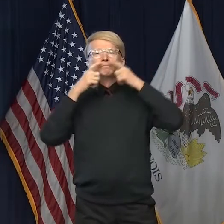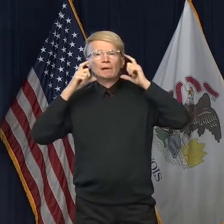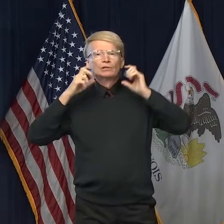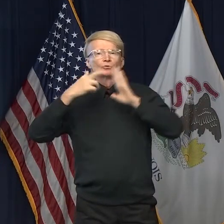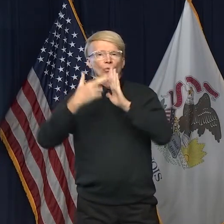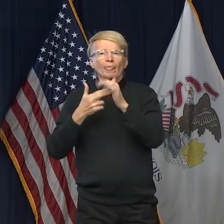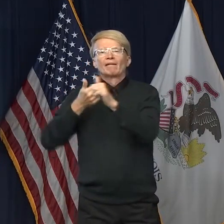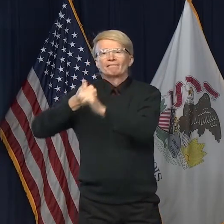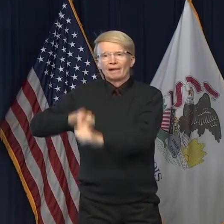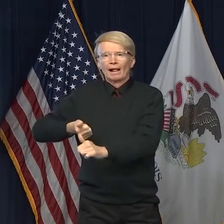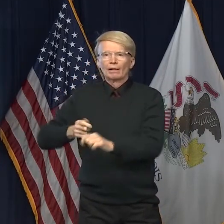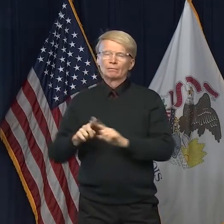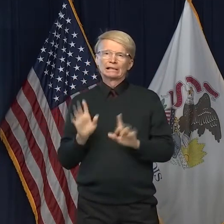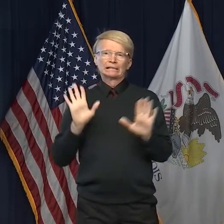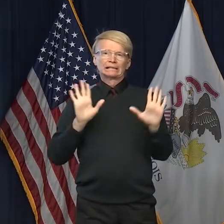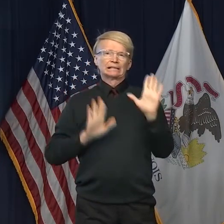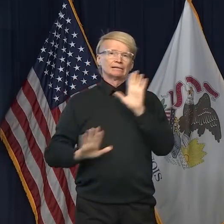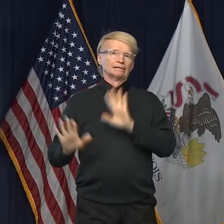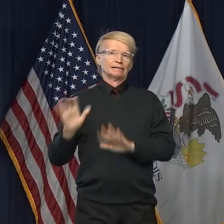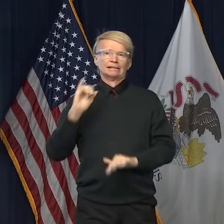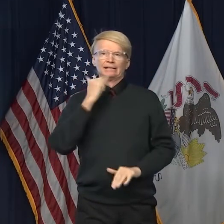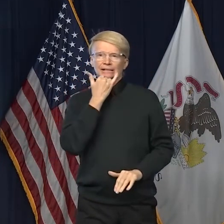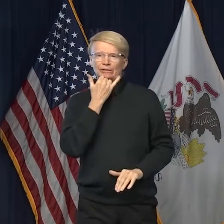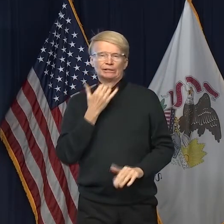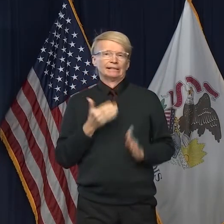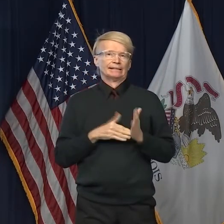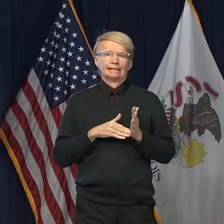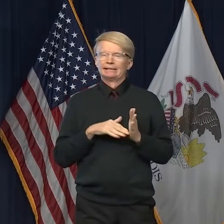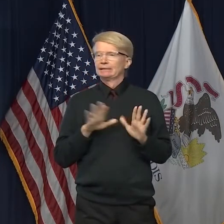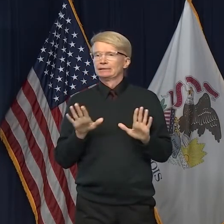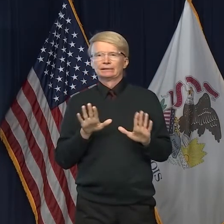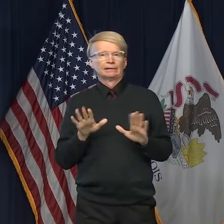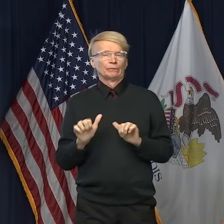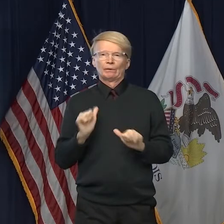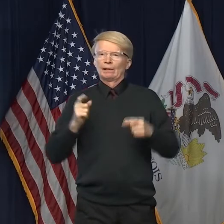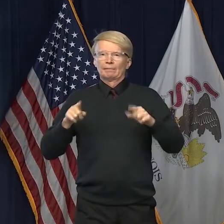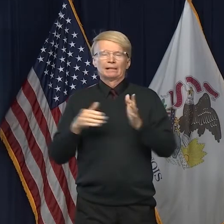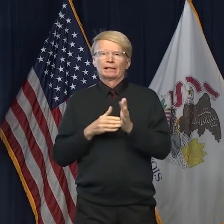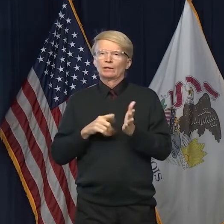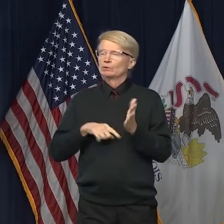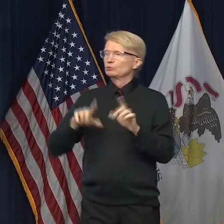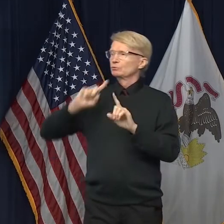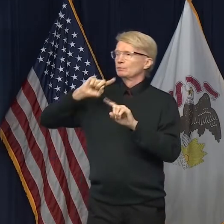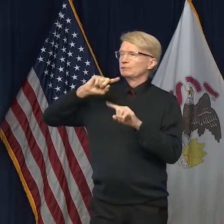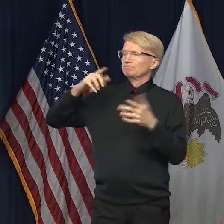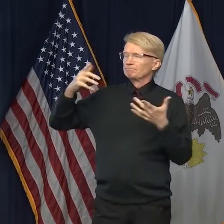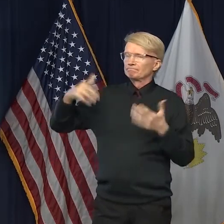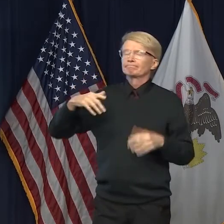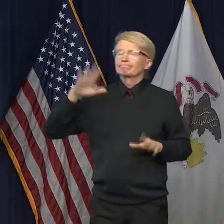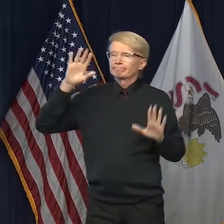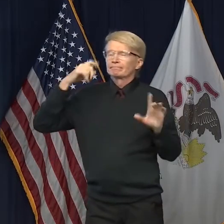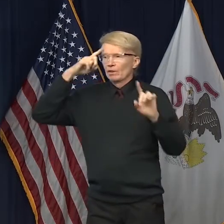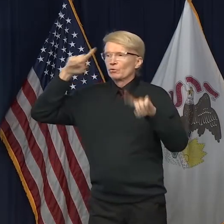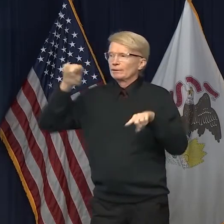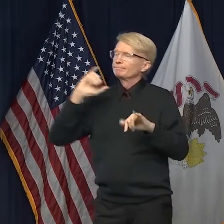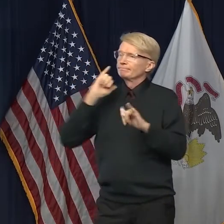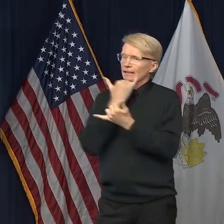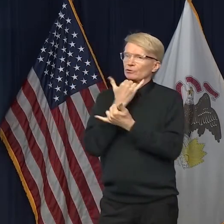rules. This was an error in judgment and won't happen again. What's your reaction to that? Well, I agree it was an error in